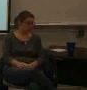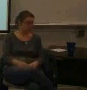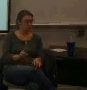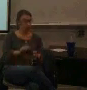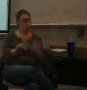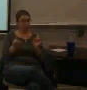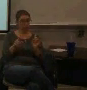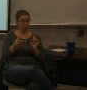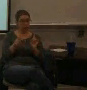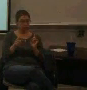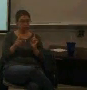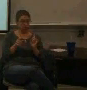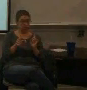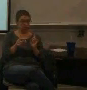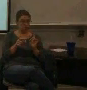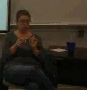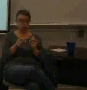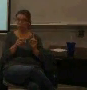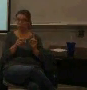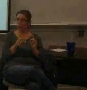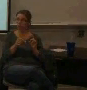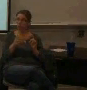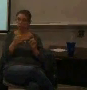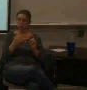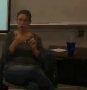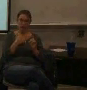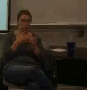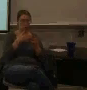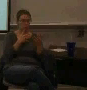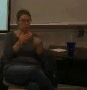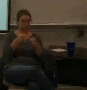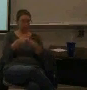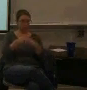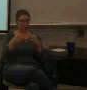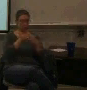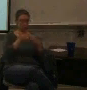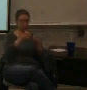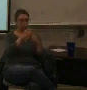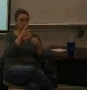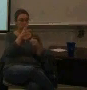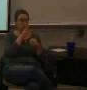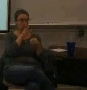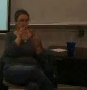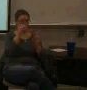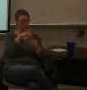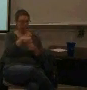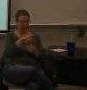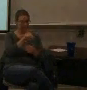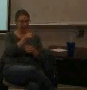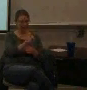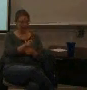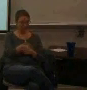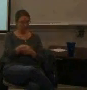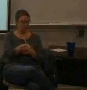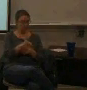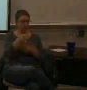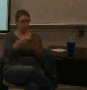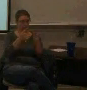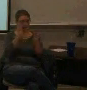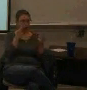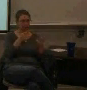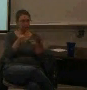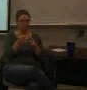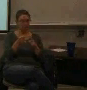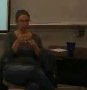But they came into a wet period of time, and more water came into that lake. And what do you think happened